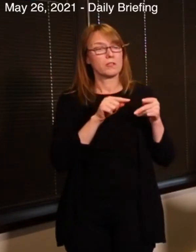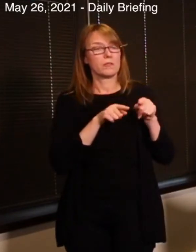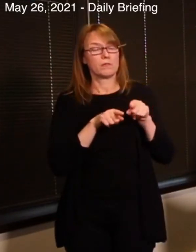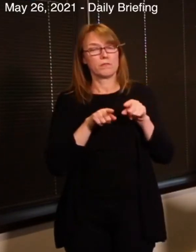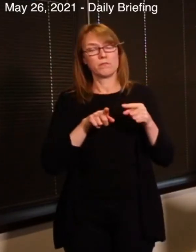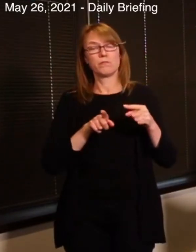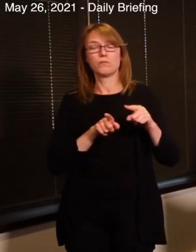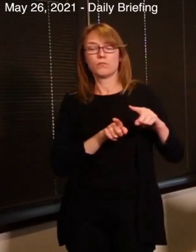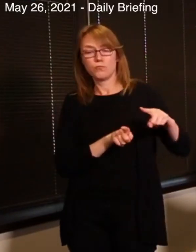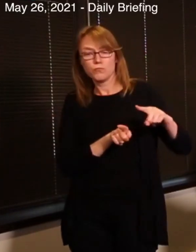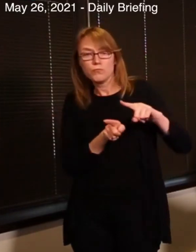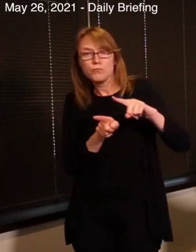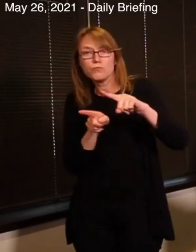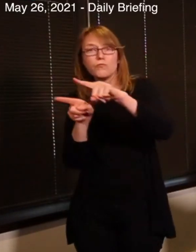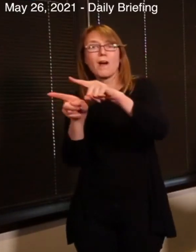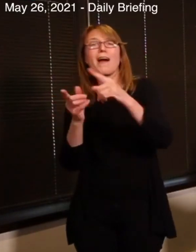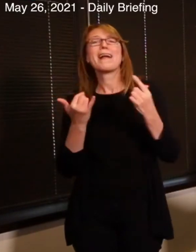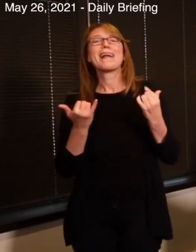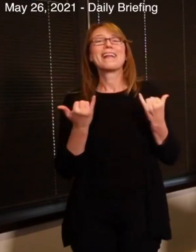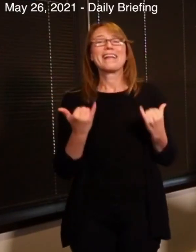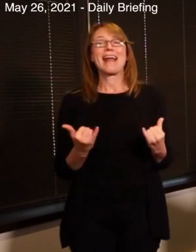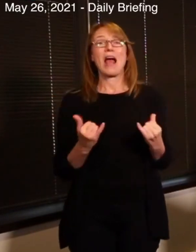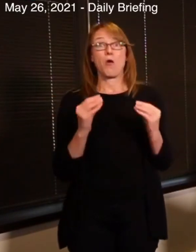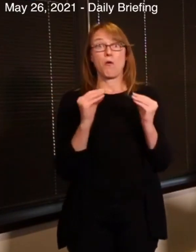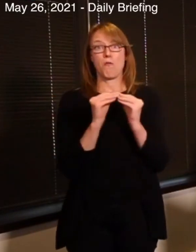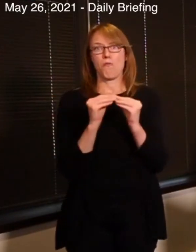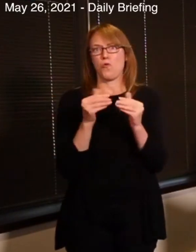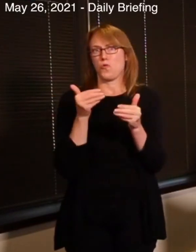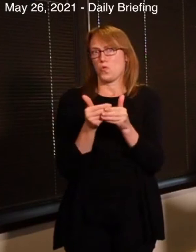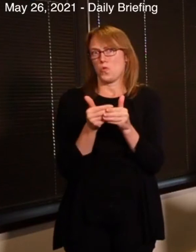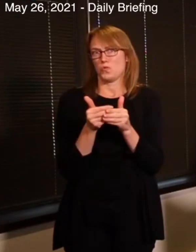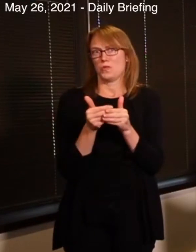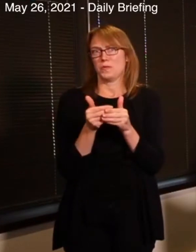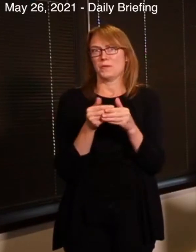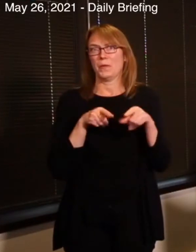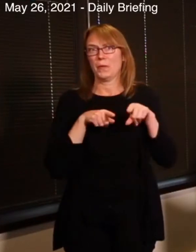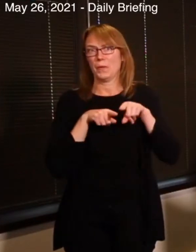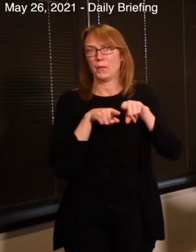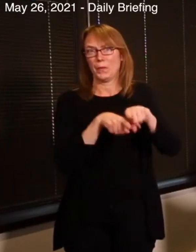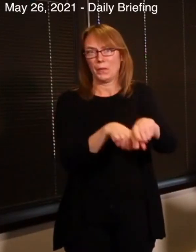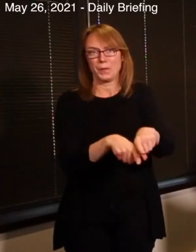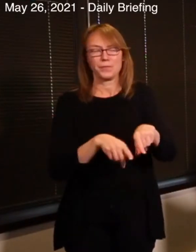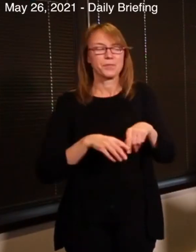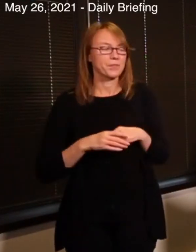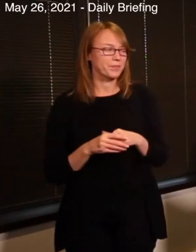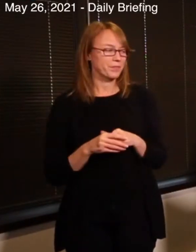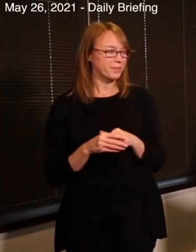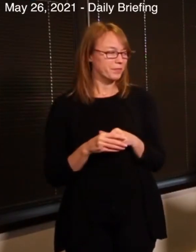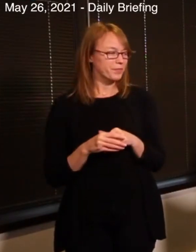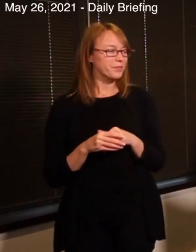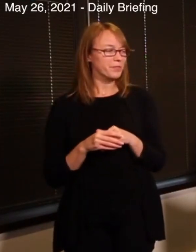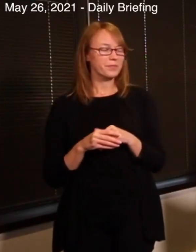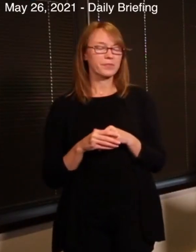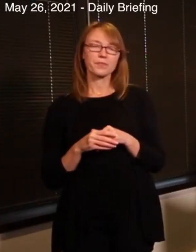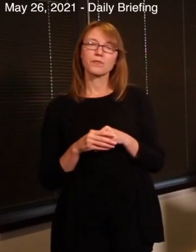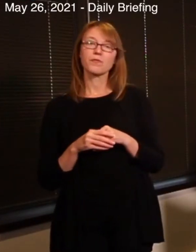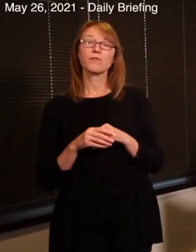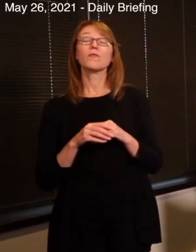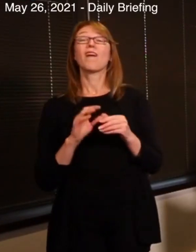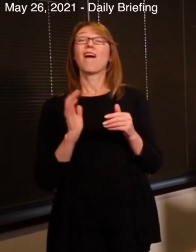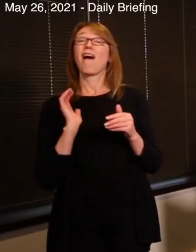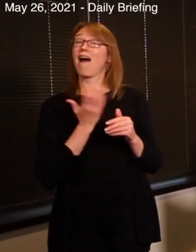they've really crunched down a lot more. So continue to decline, getting below that best case